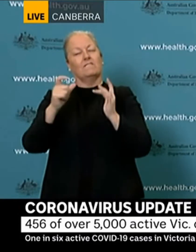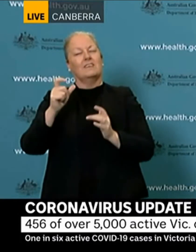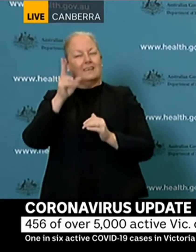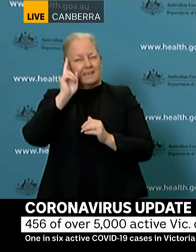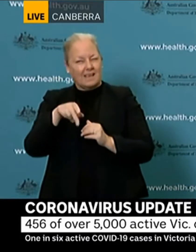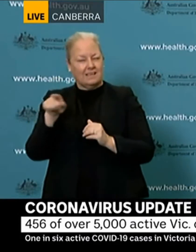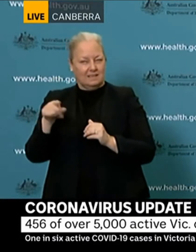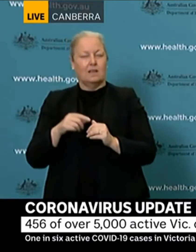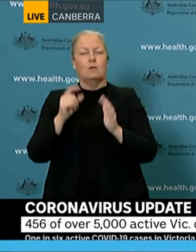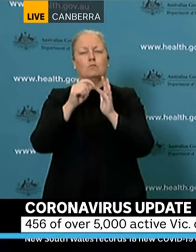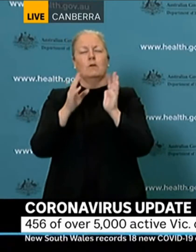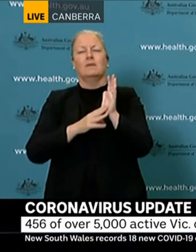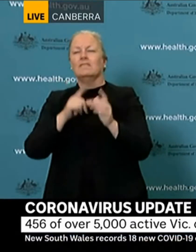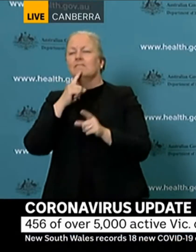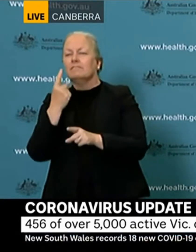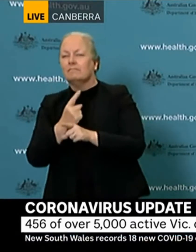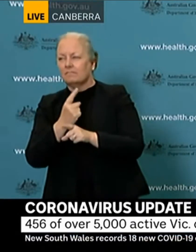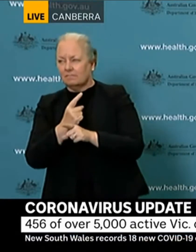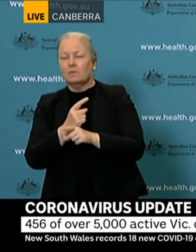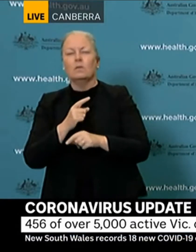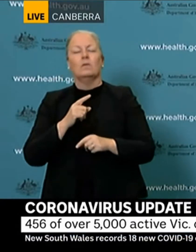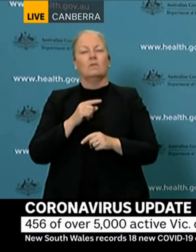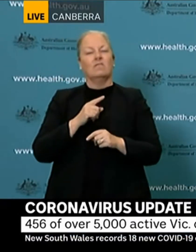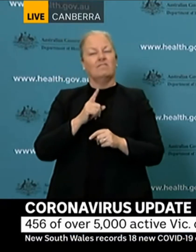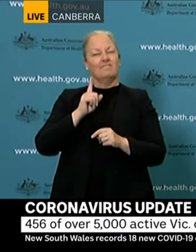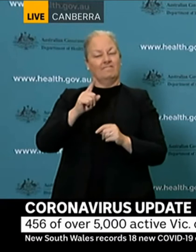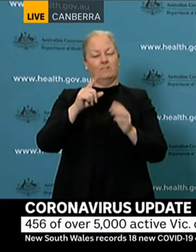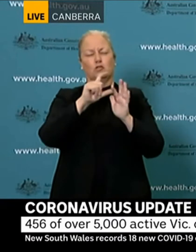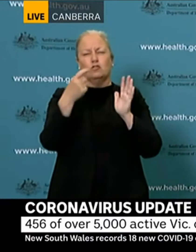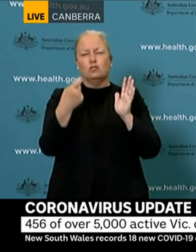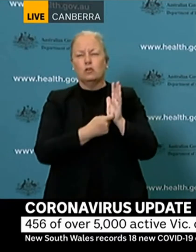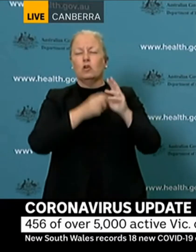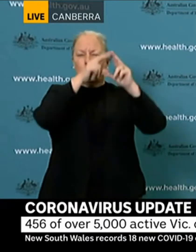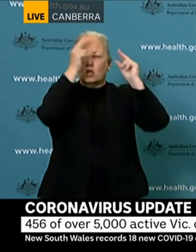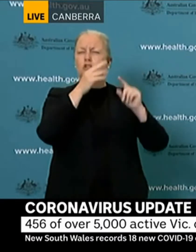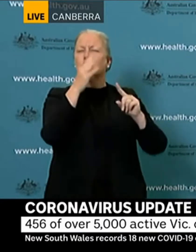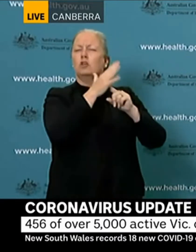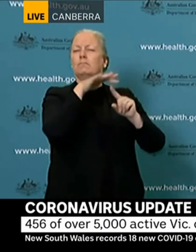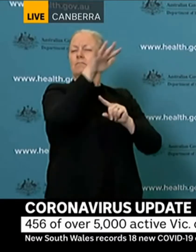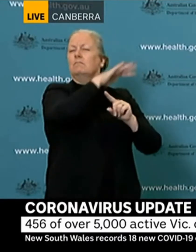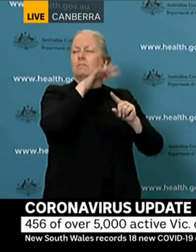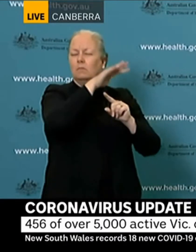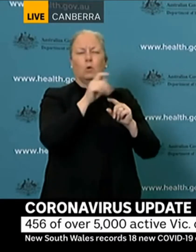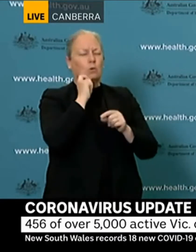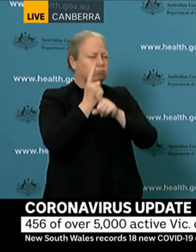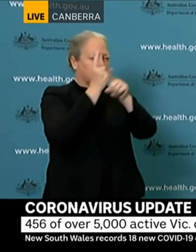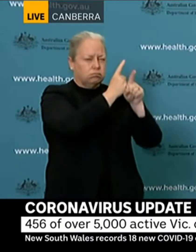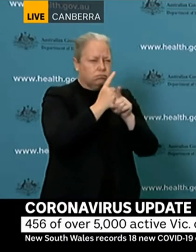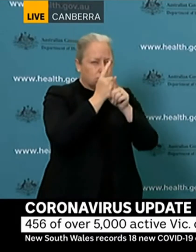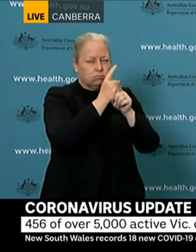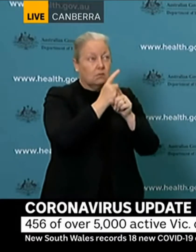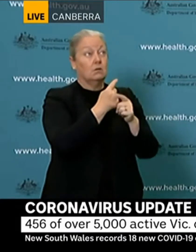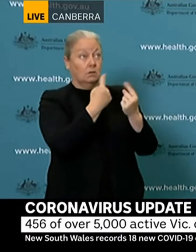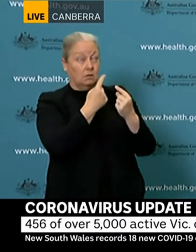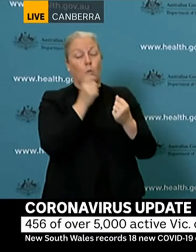Minister today flagged that the ABC would be discussing what further measures that the rest of the country could provide to Victoria and what